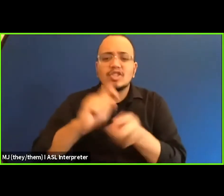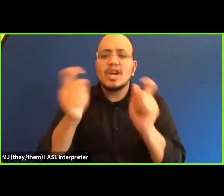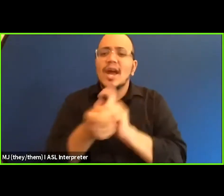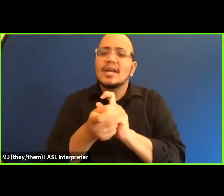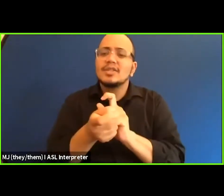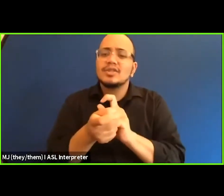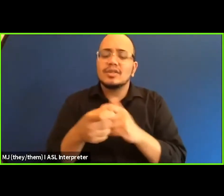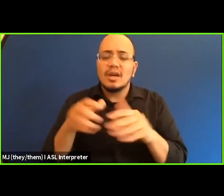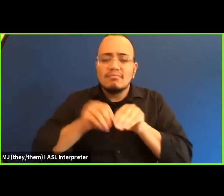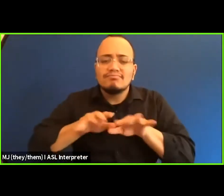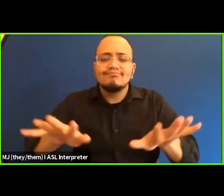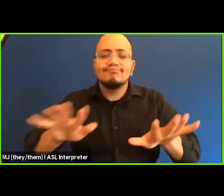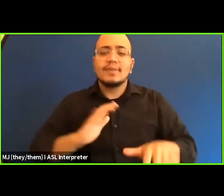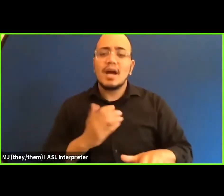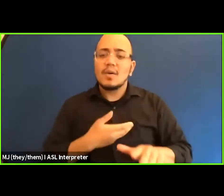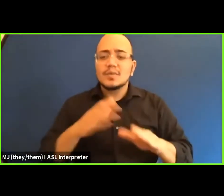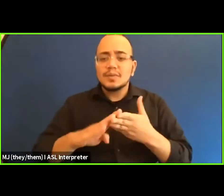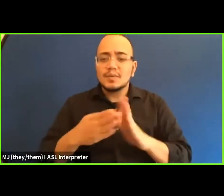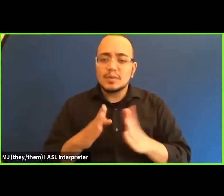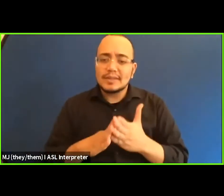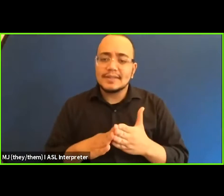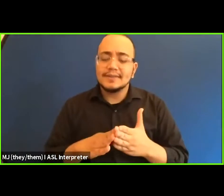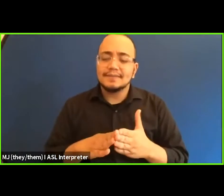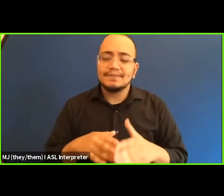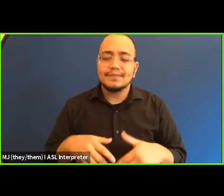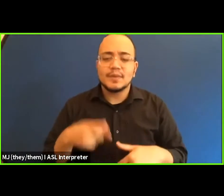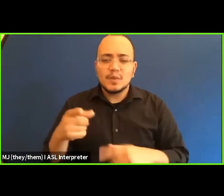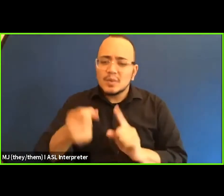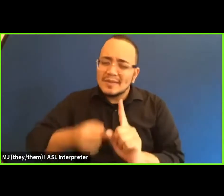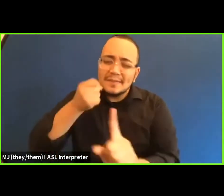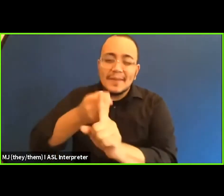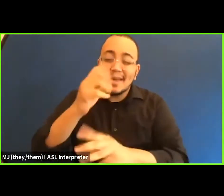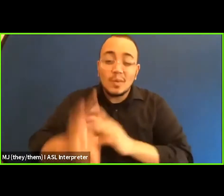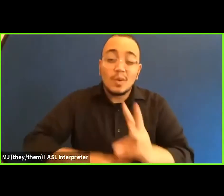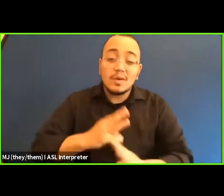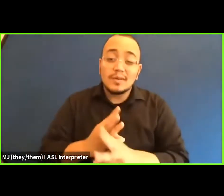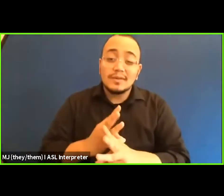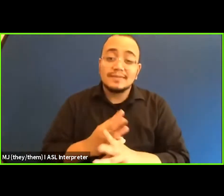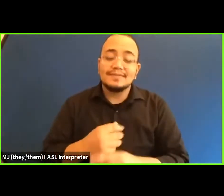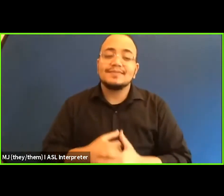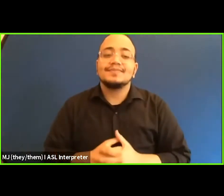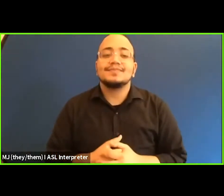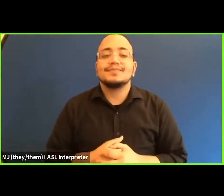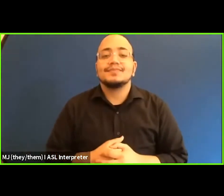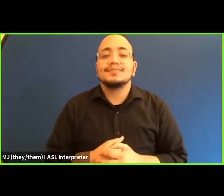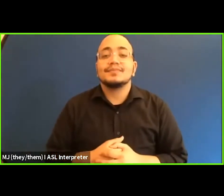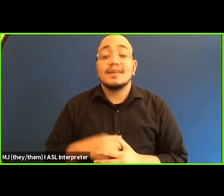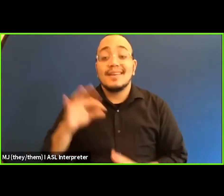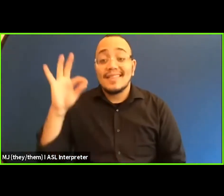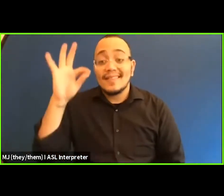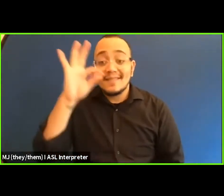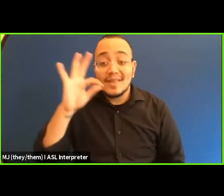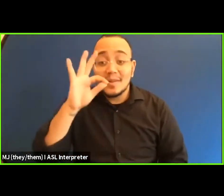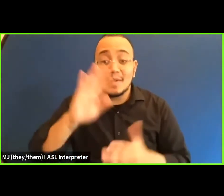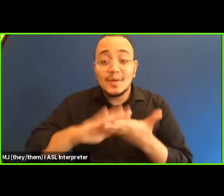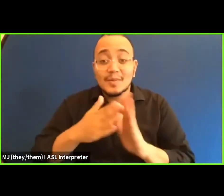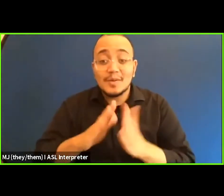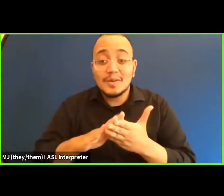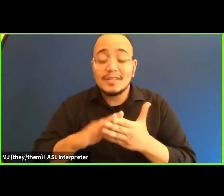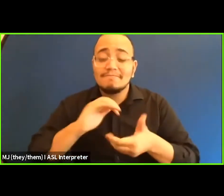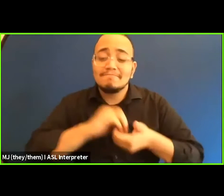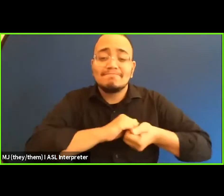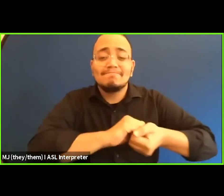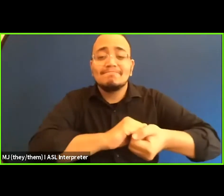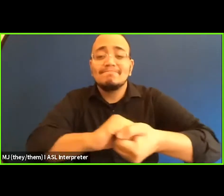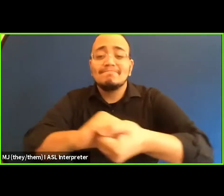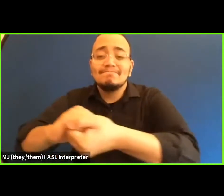our community, and you have an impact in the world. And I'll say that the Filipino community's work in solidarity has